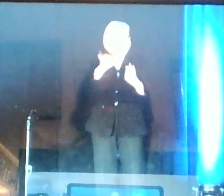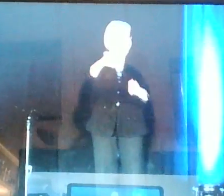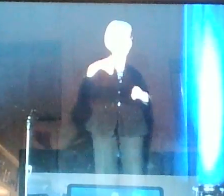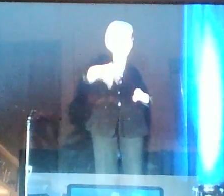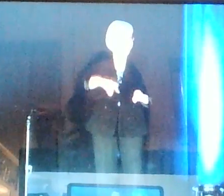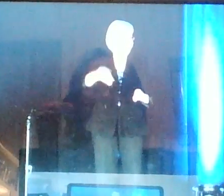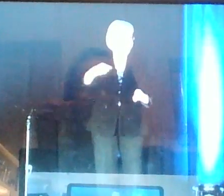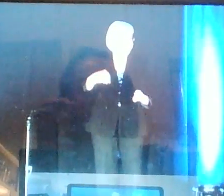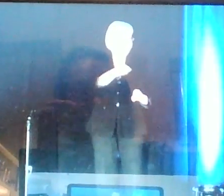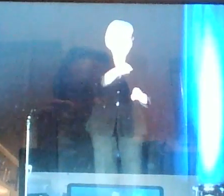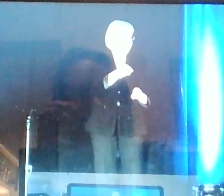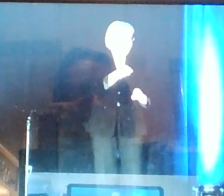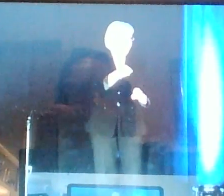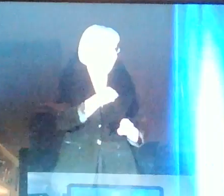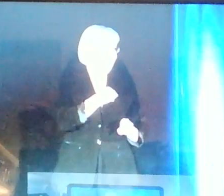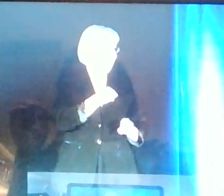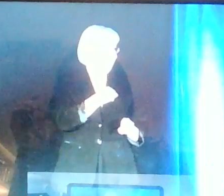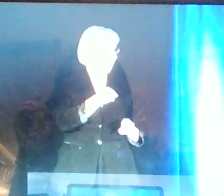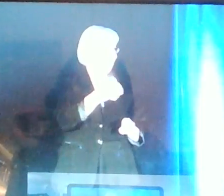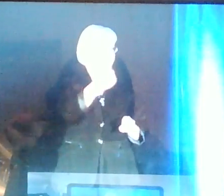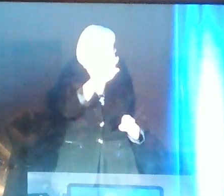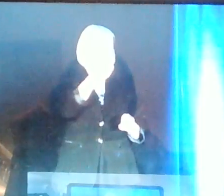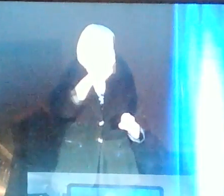important. That benefits us.